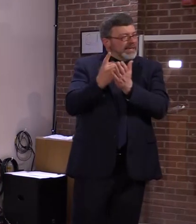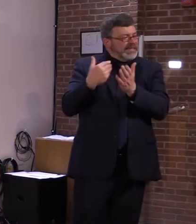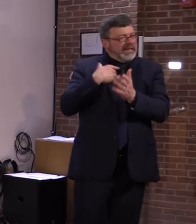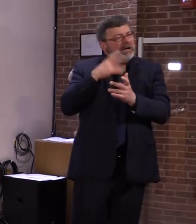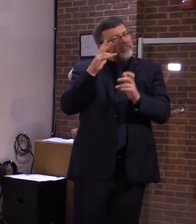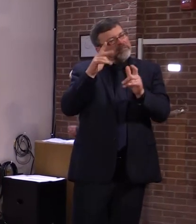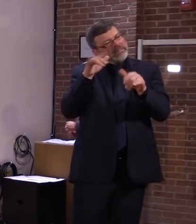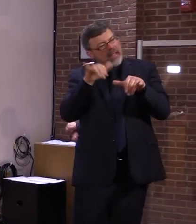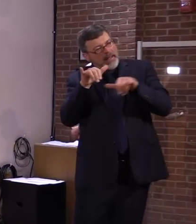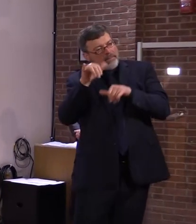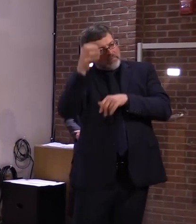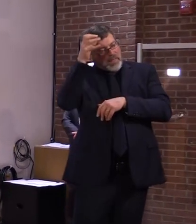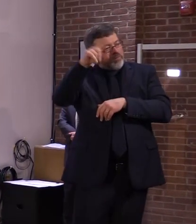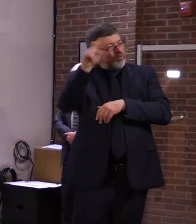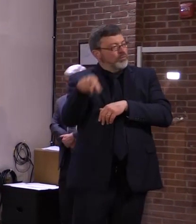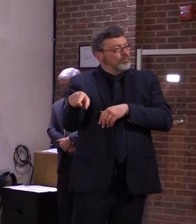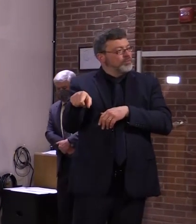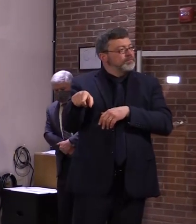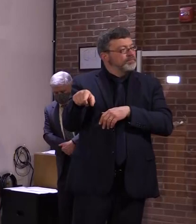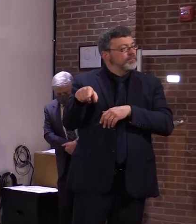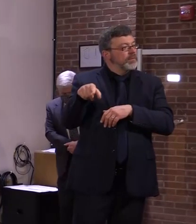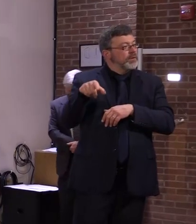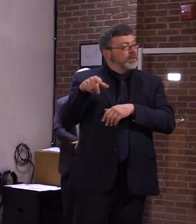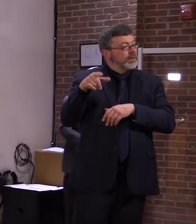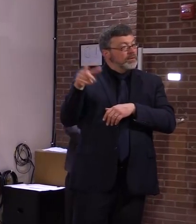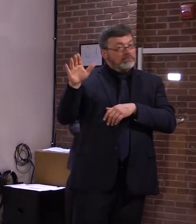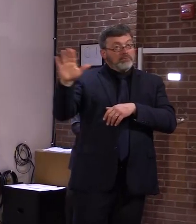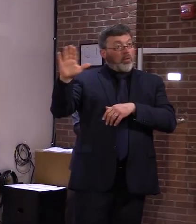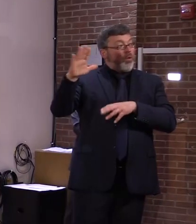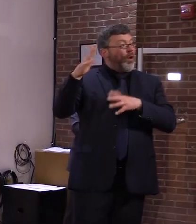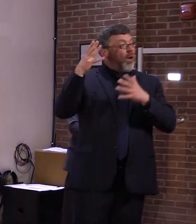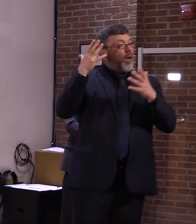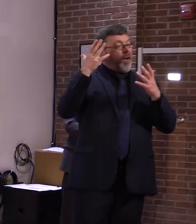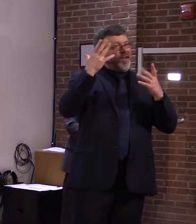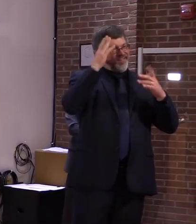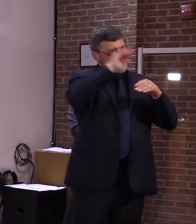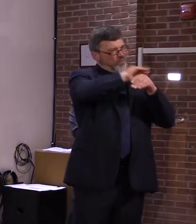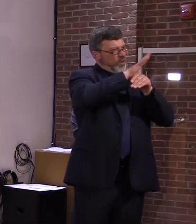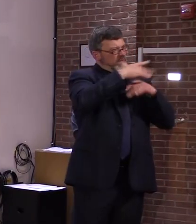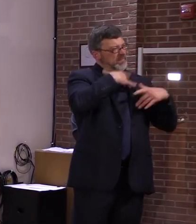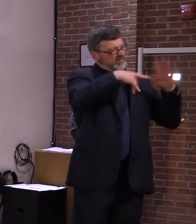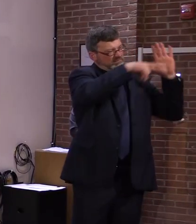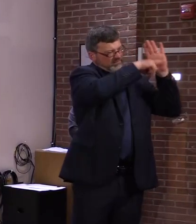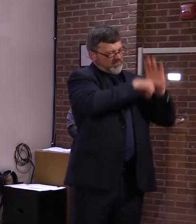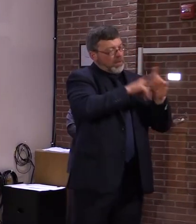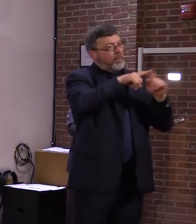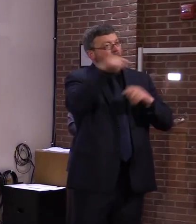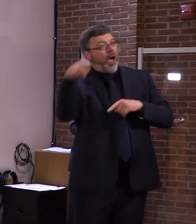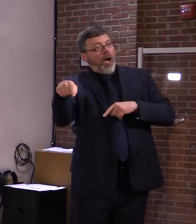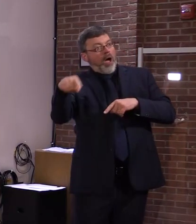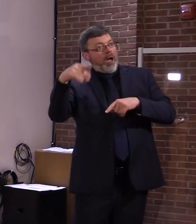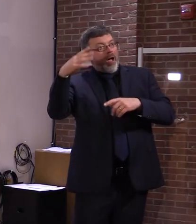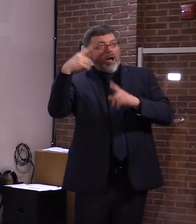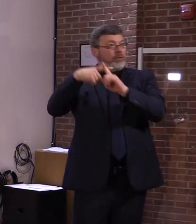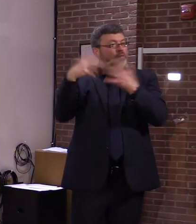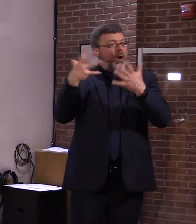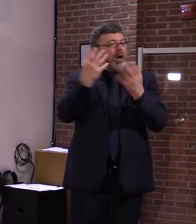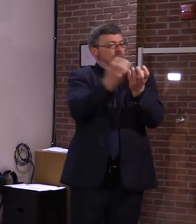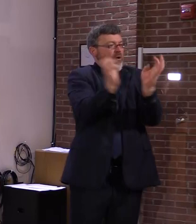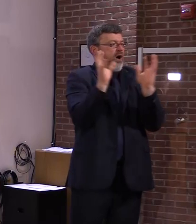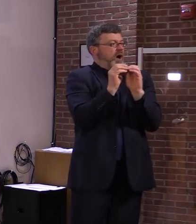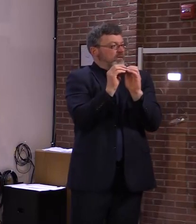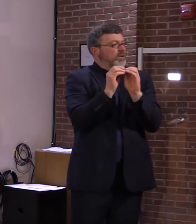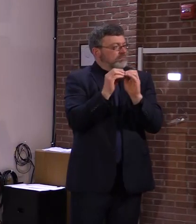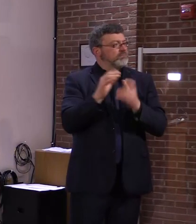that the governor's office has provided has been just one of the silver linings. You know, to name a few,